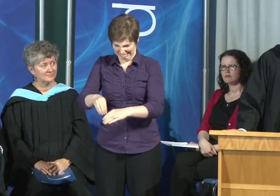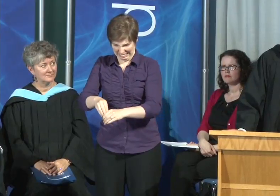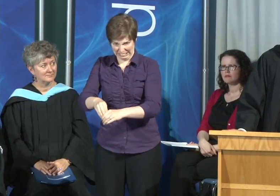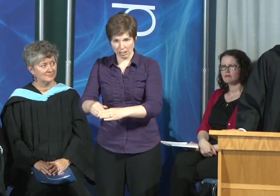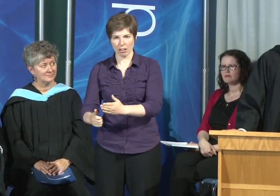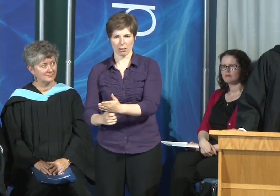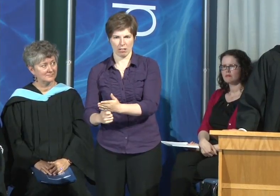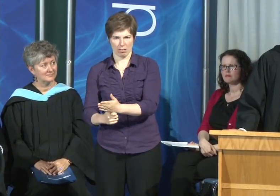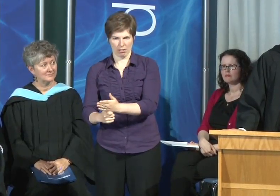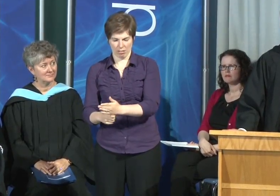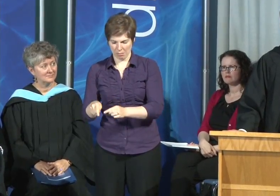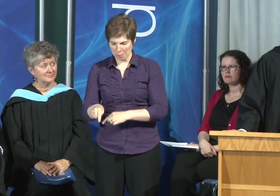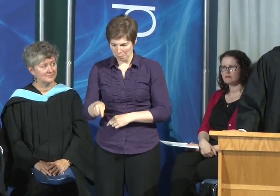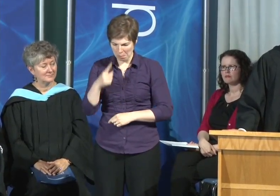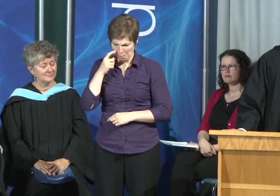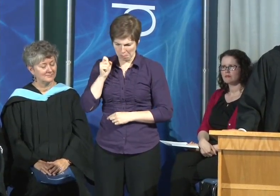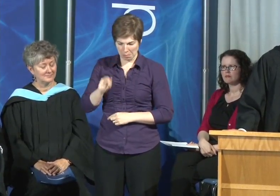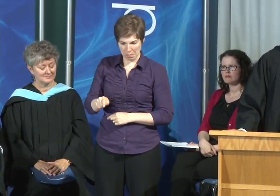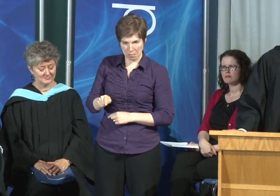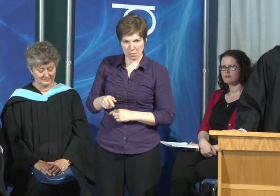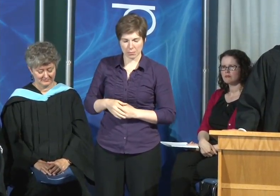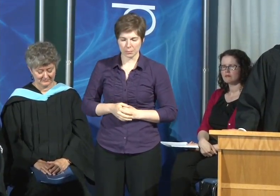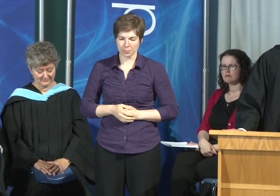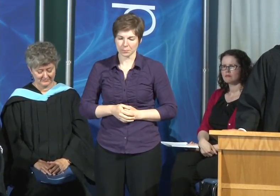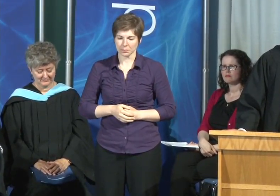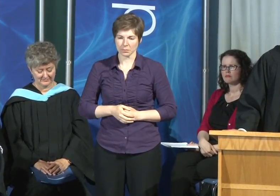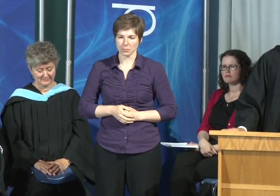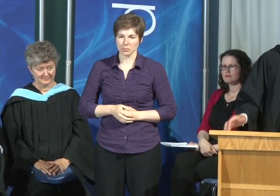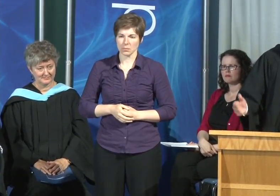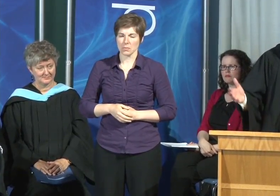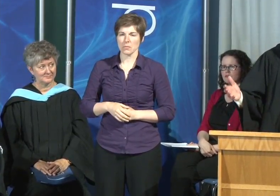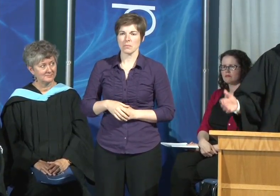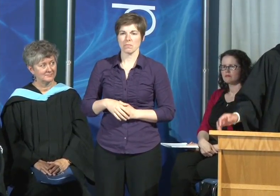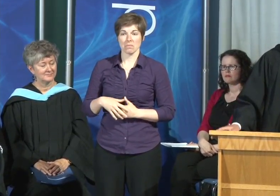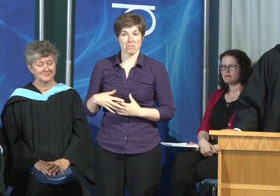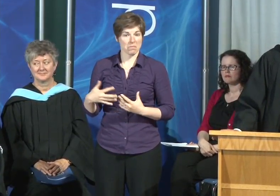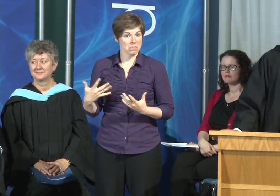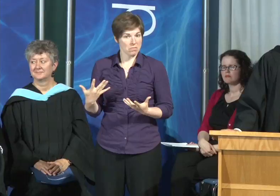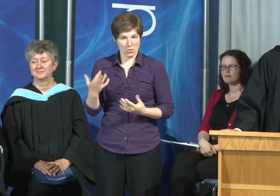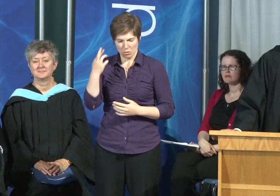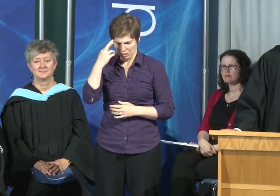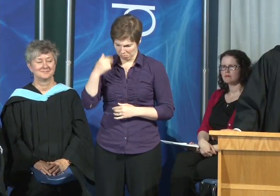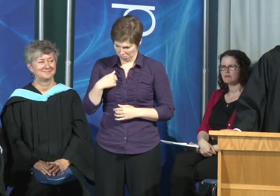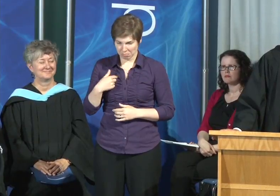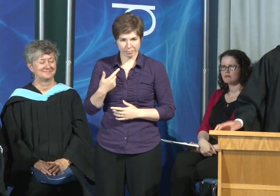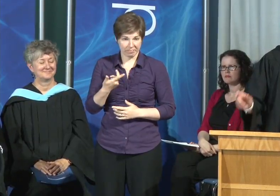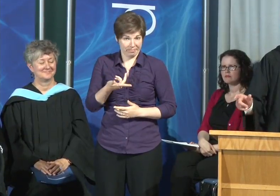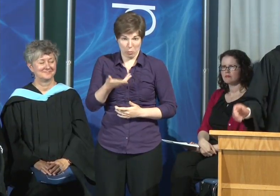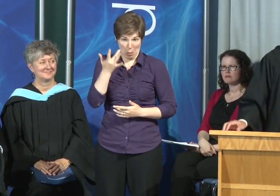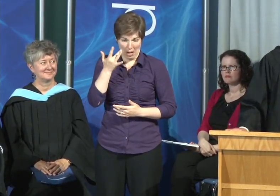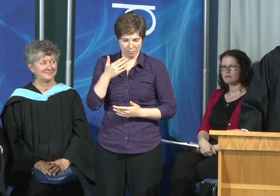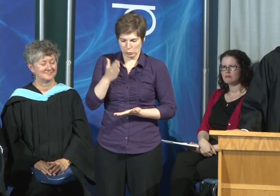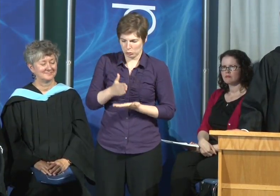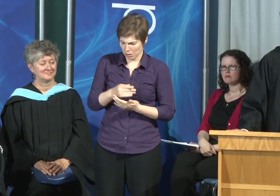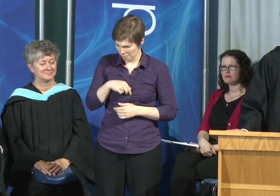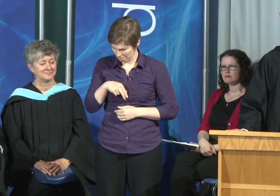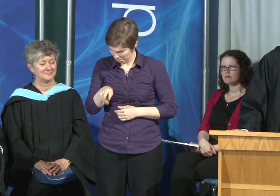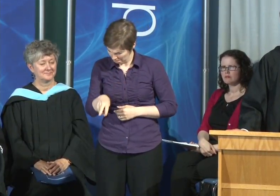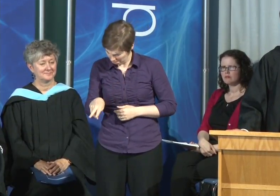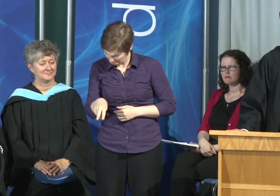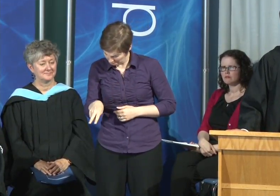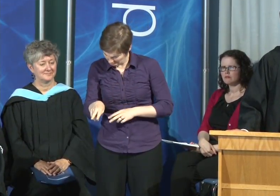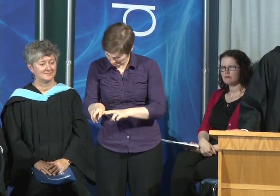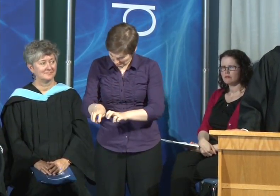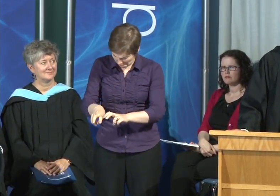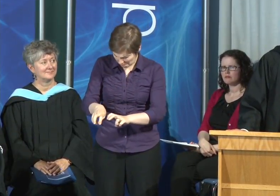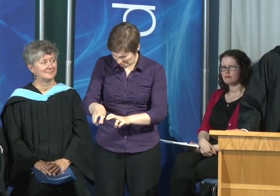puddle, he noticed a magazine. For some unexplained reason, he stopped and he looked at the magazine, and